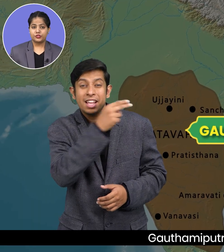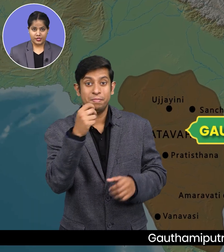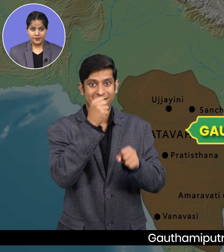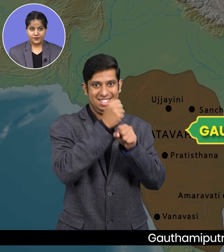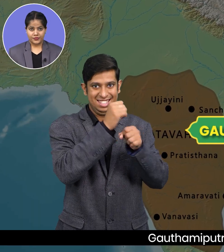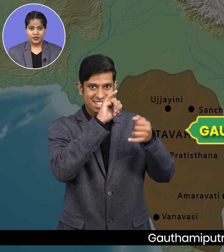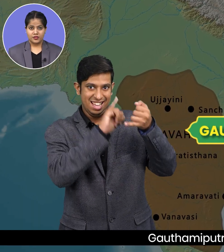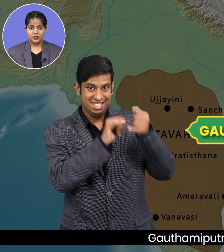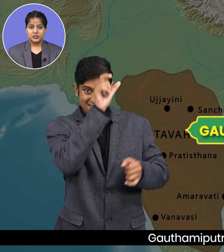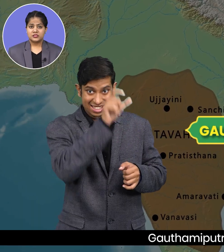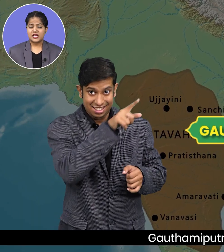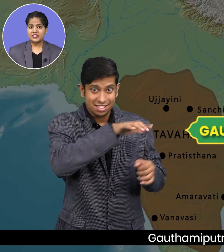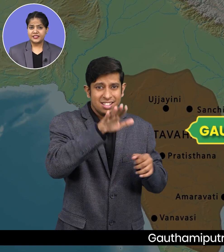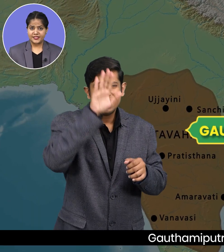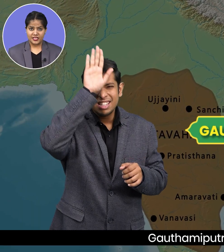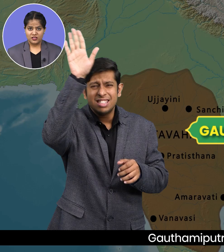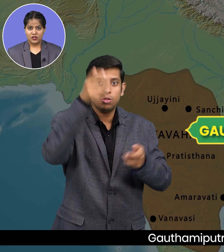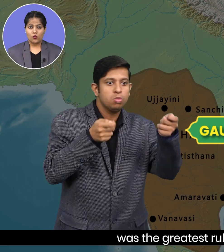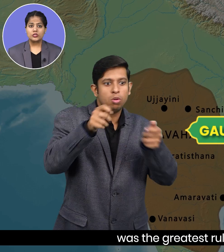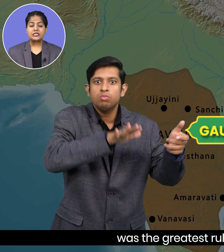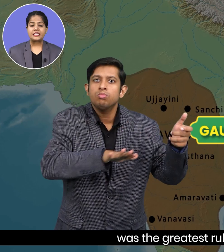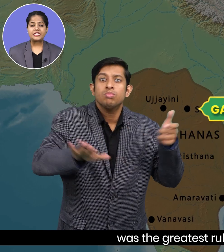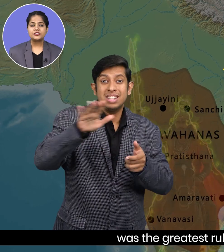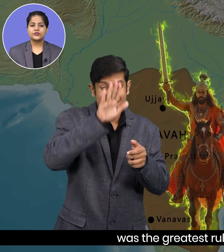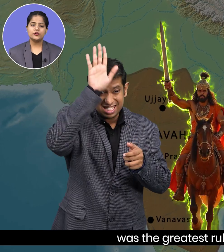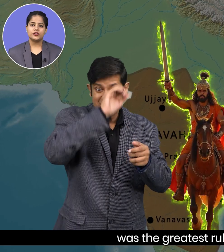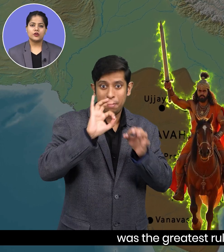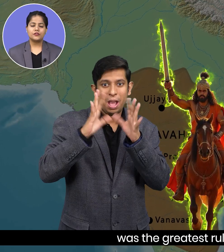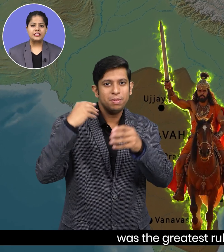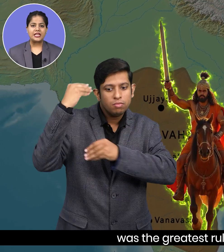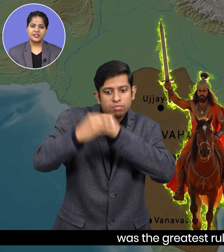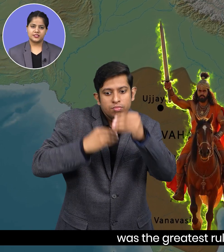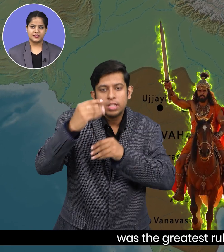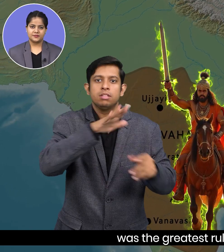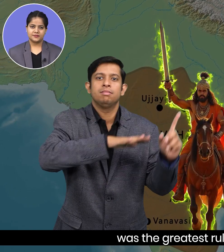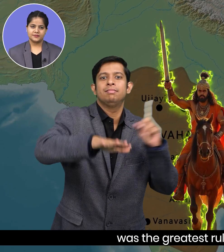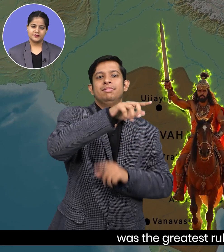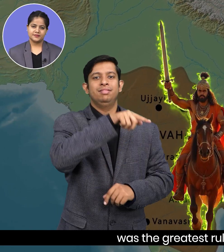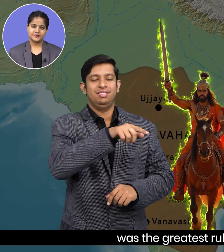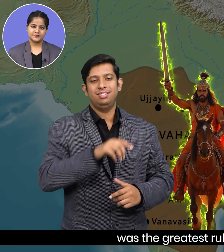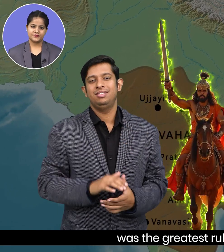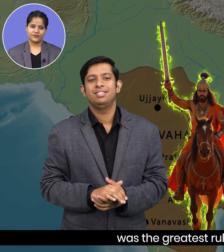Gautami Putra Satakarni was the greatest ruler of the dynasty.